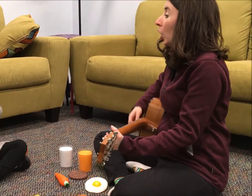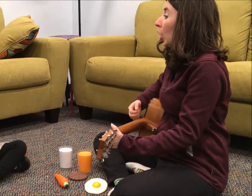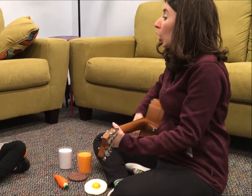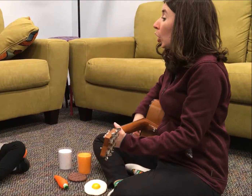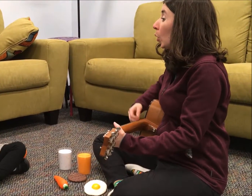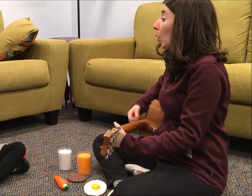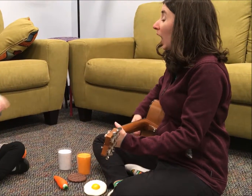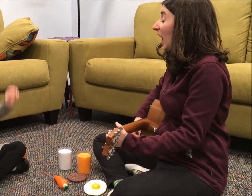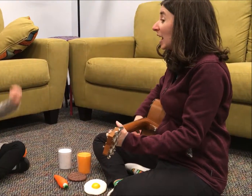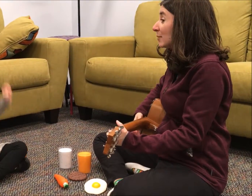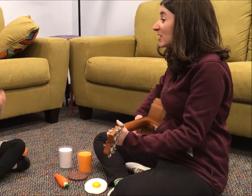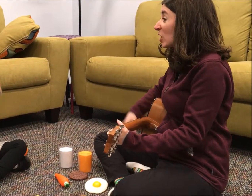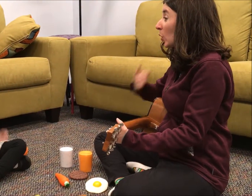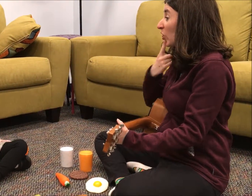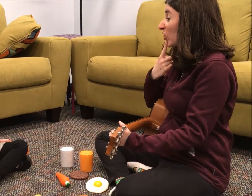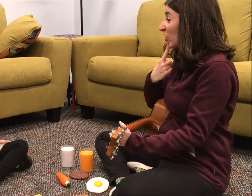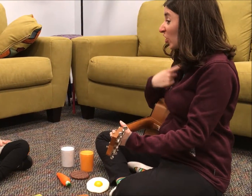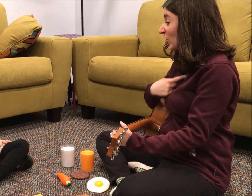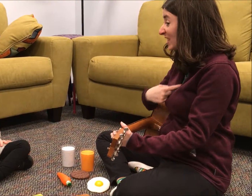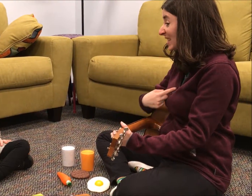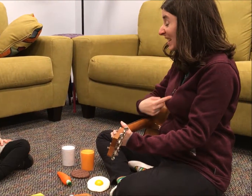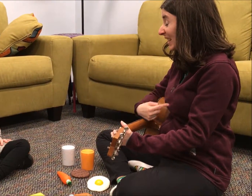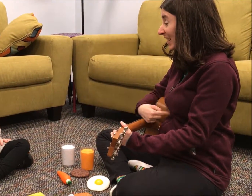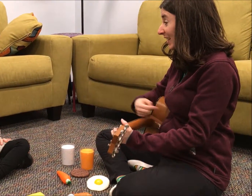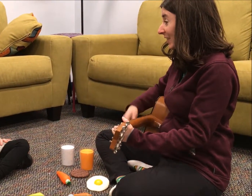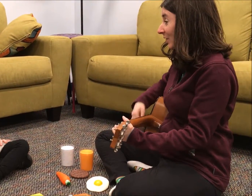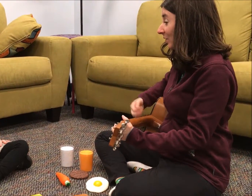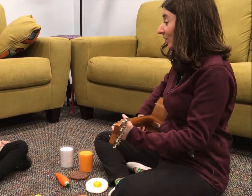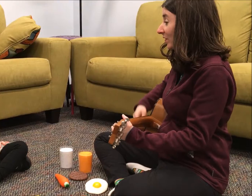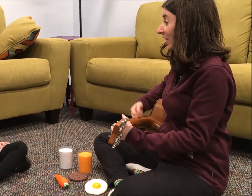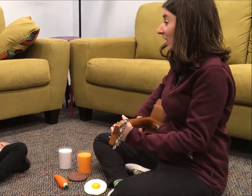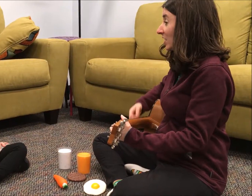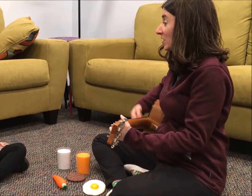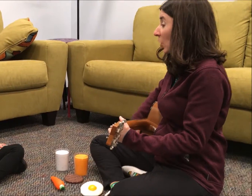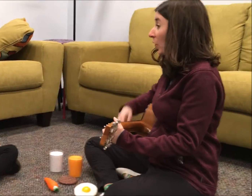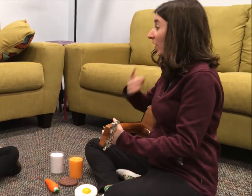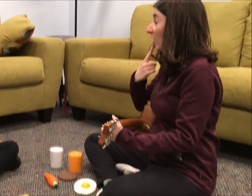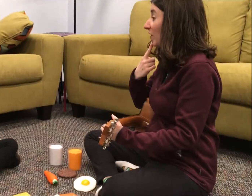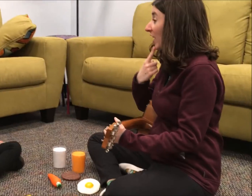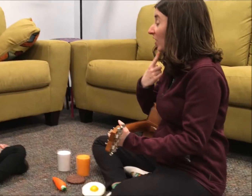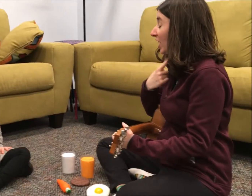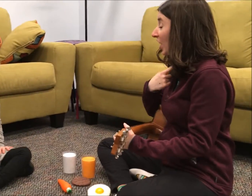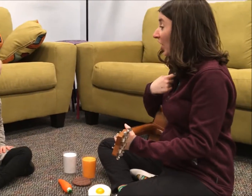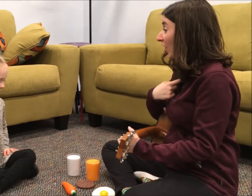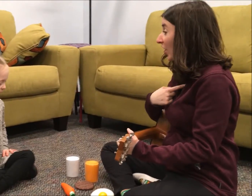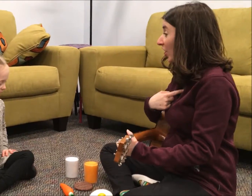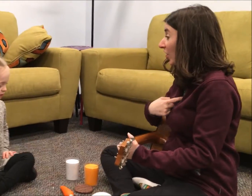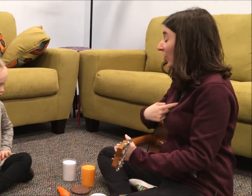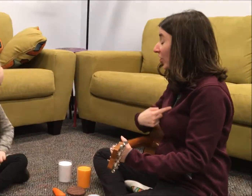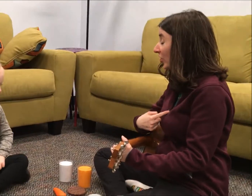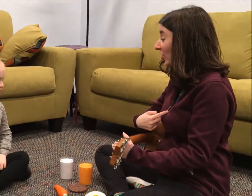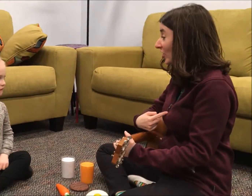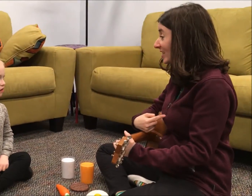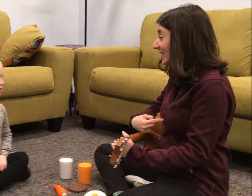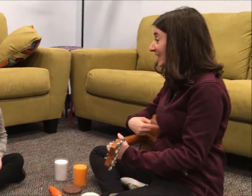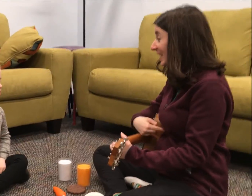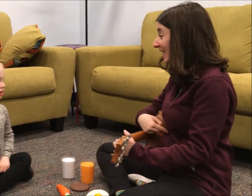Ouch, Oh, ouch. I'm so thirsty. So very, very Hungry.